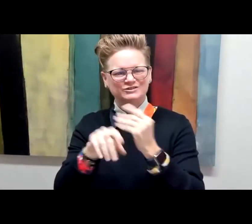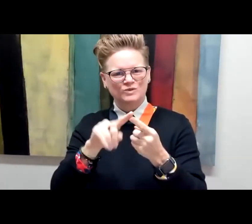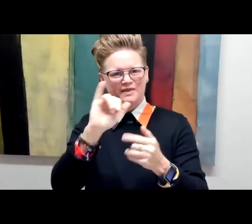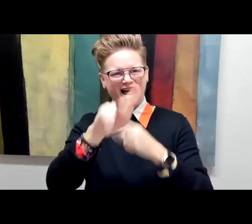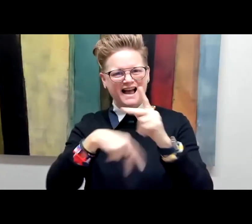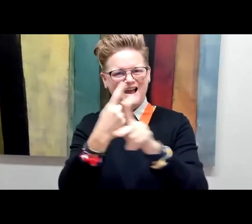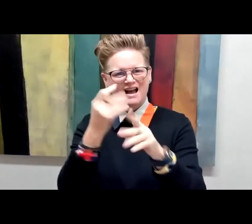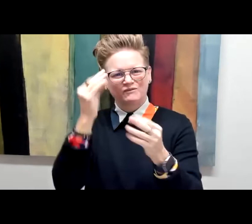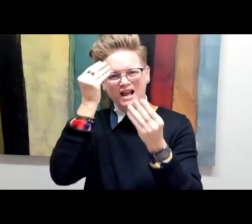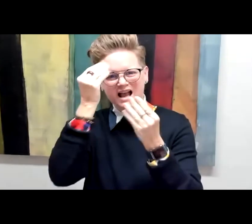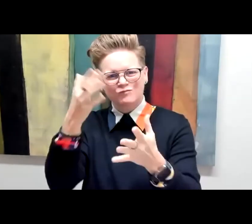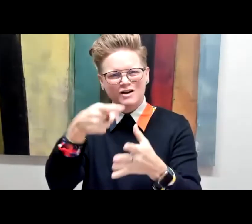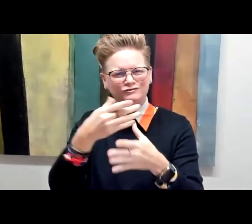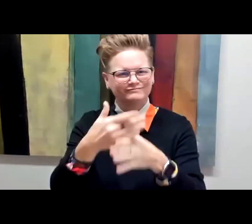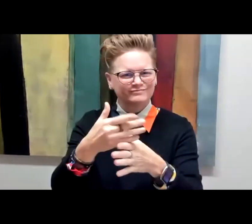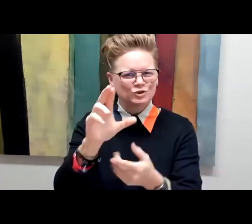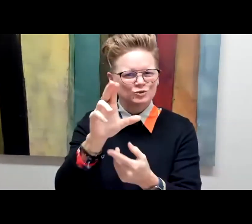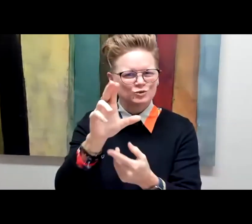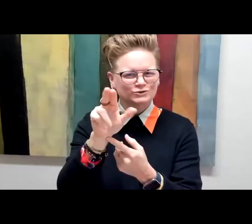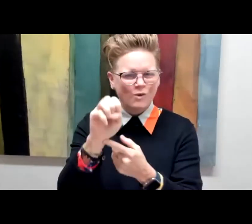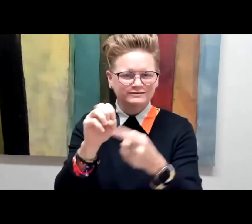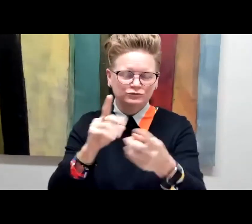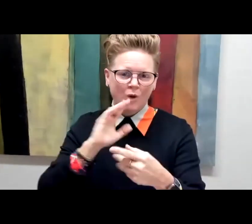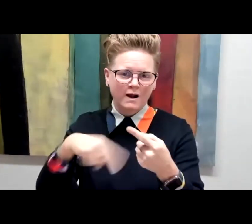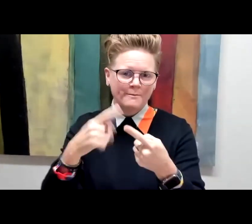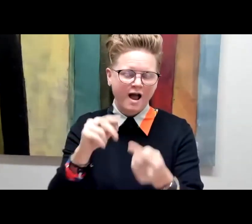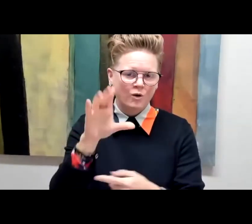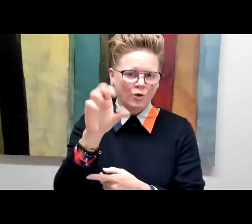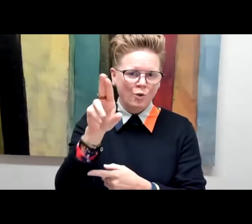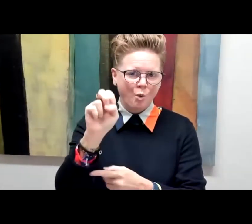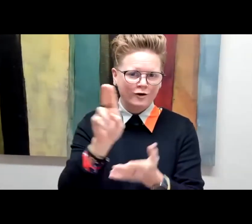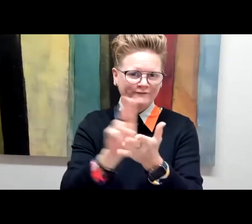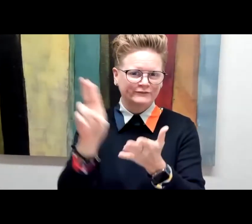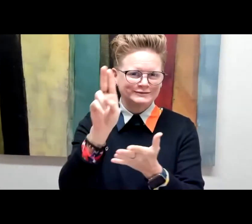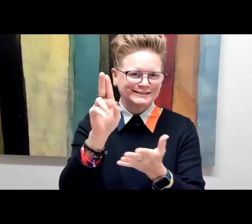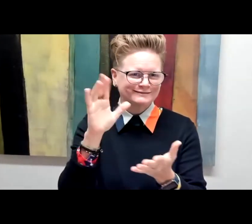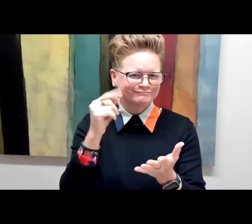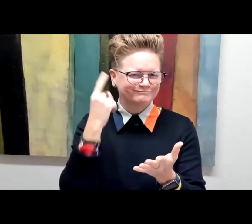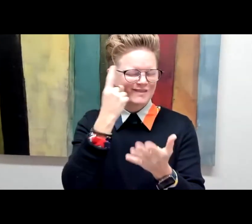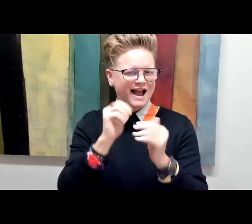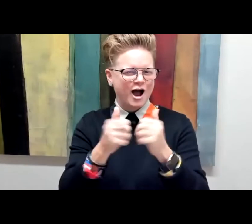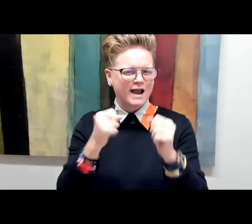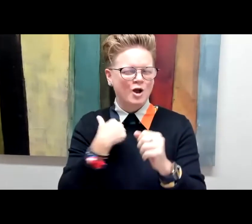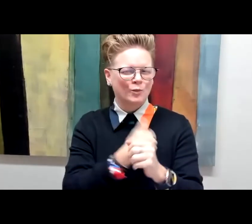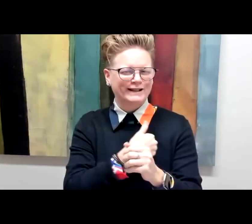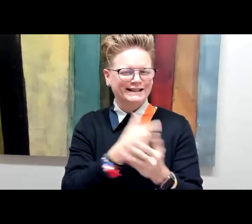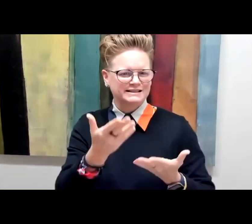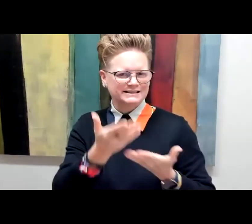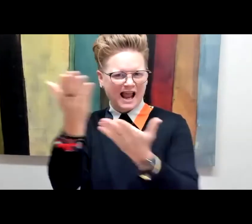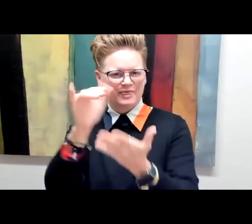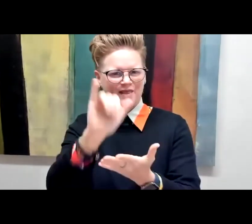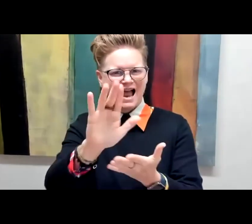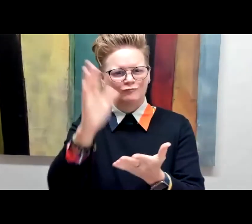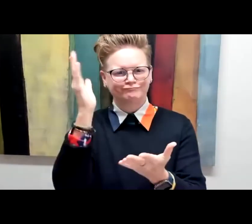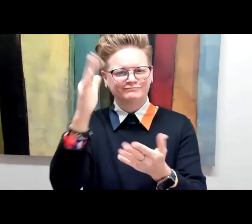families, so that they can have access to this type of information that you have shared in your resources? You talked about Core University,